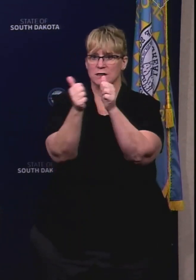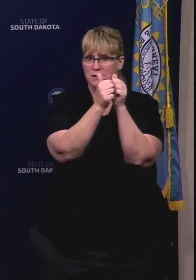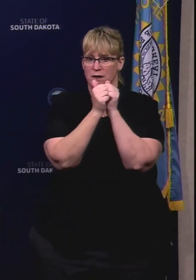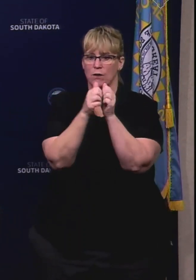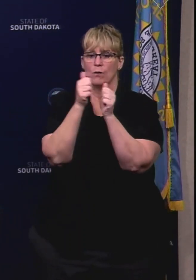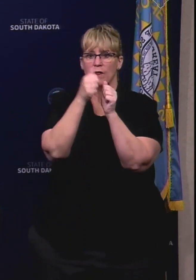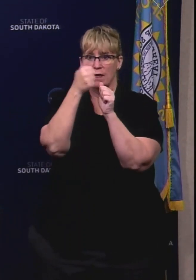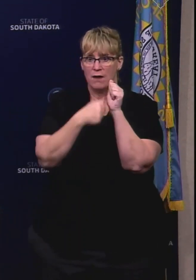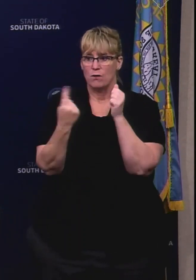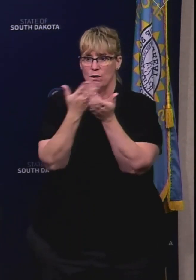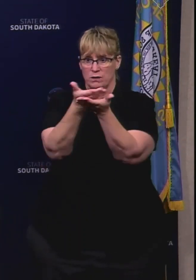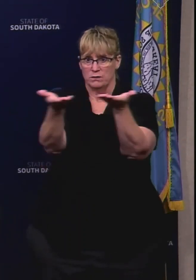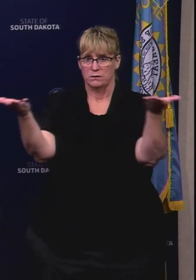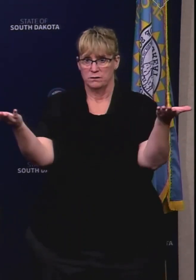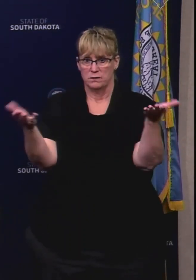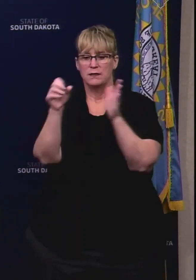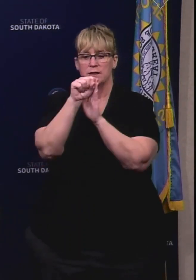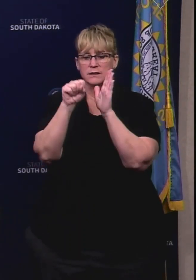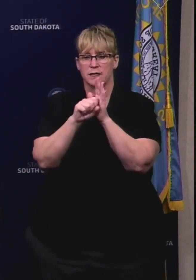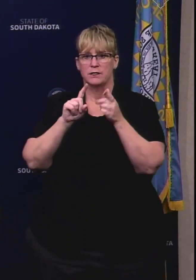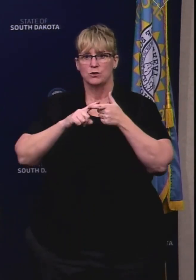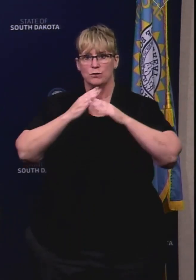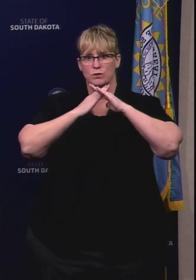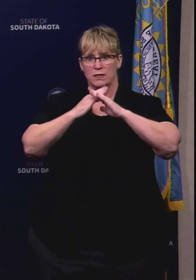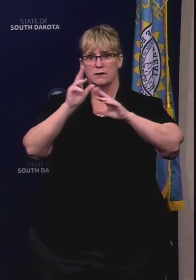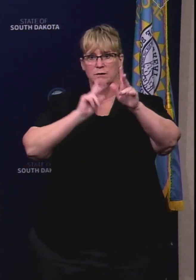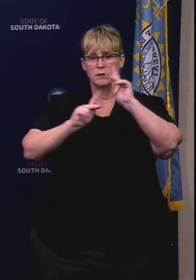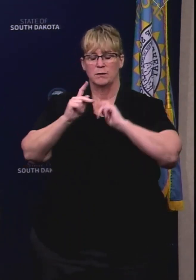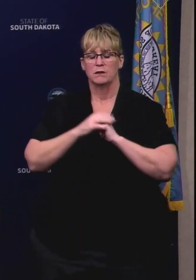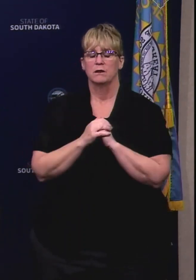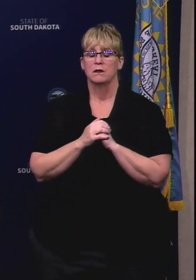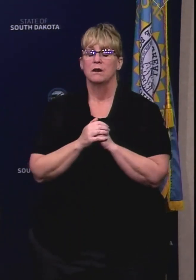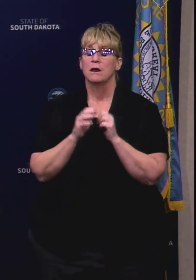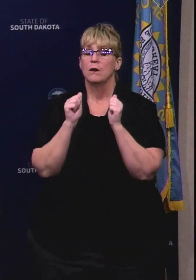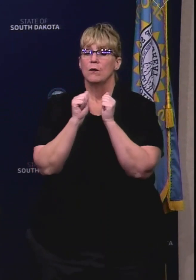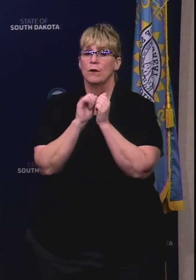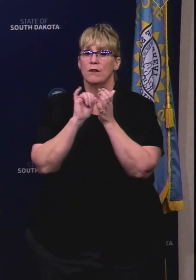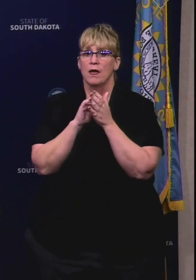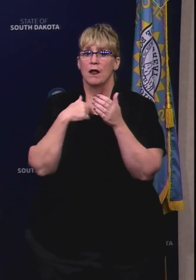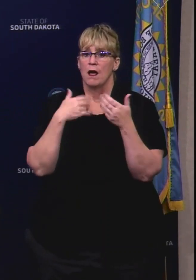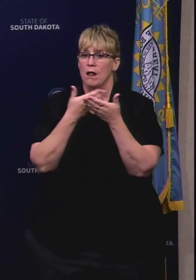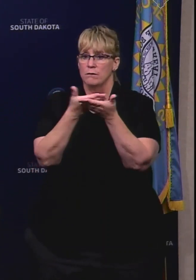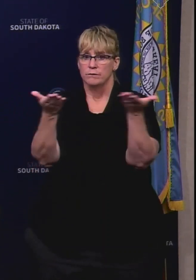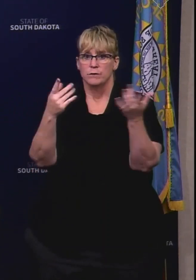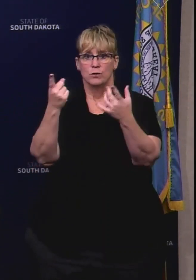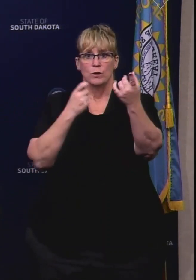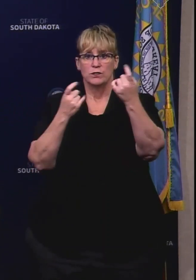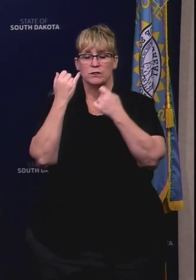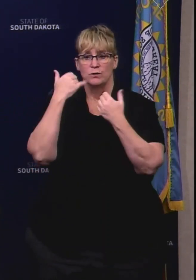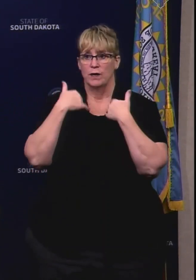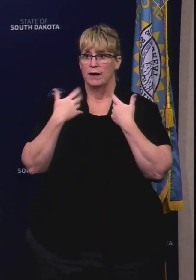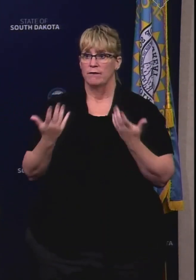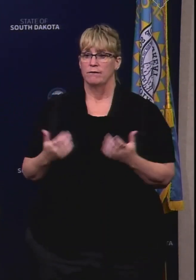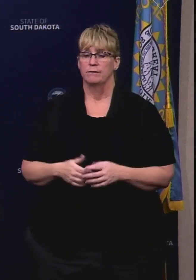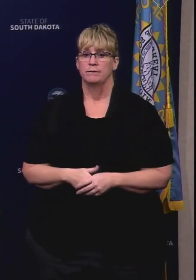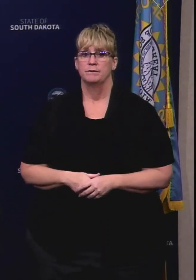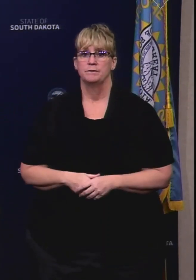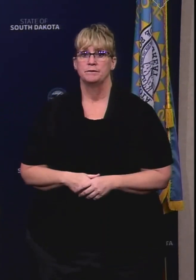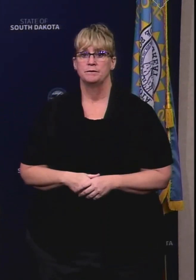with everyone here in this state to protect our citizens. So with that, I will open it up to any questions that you may have.